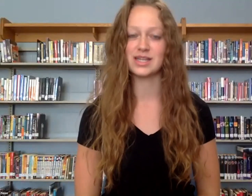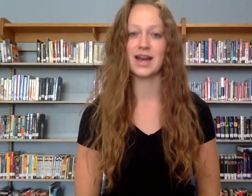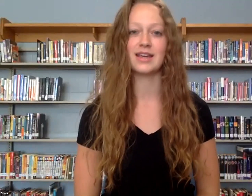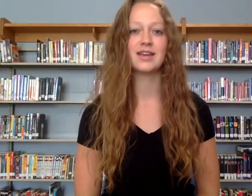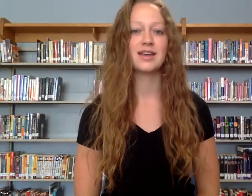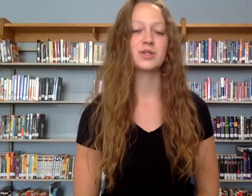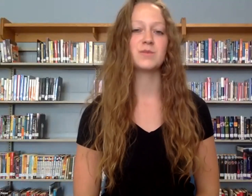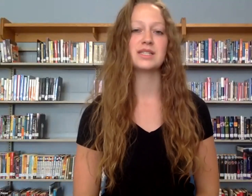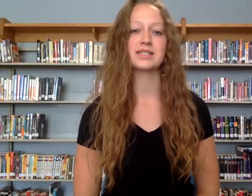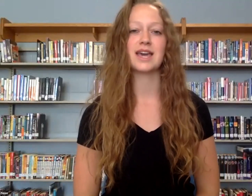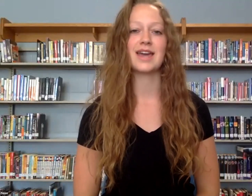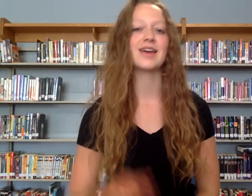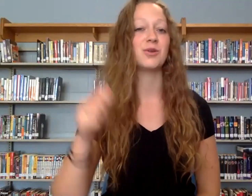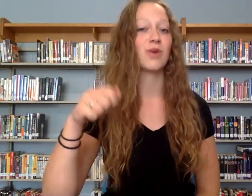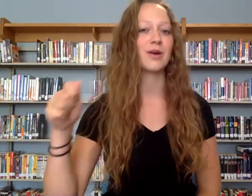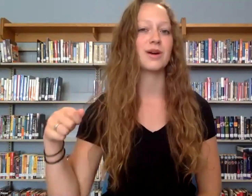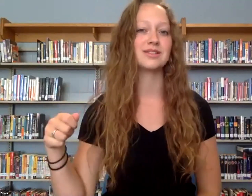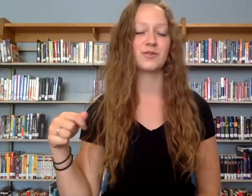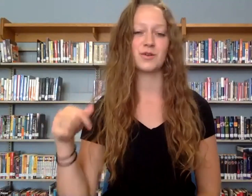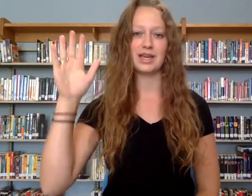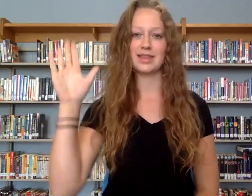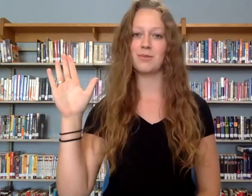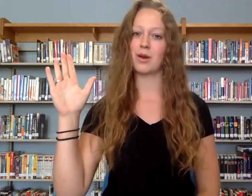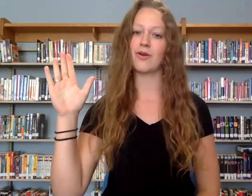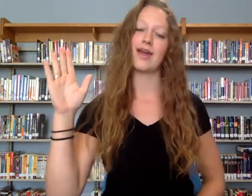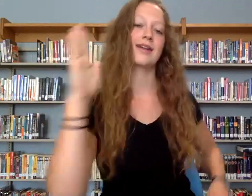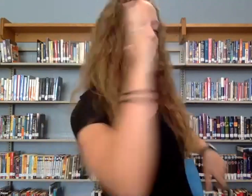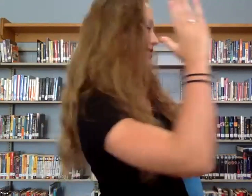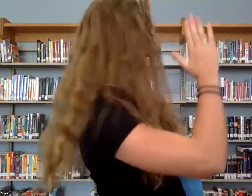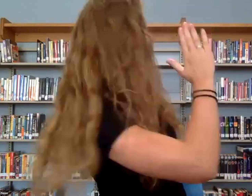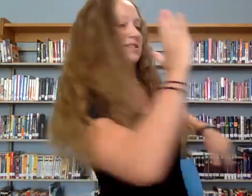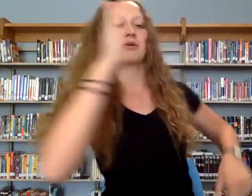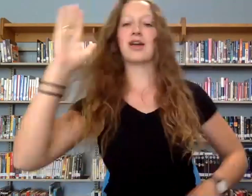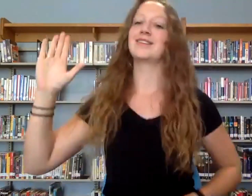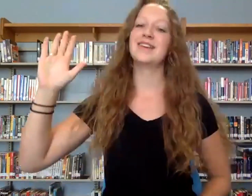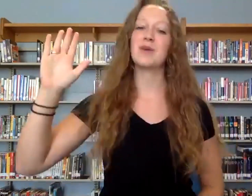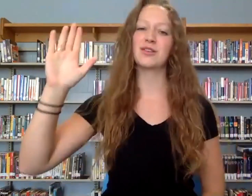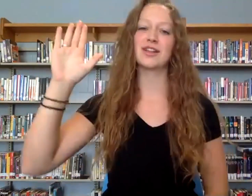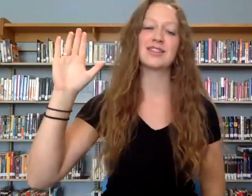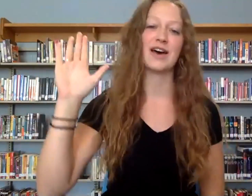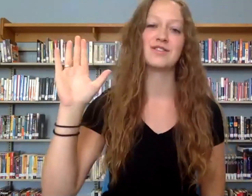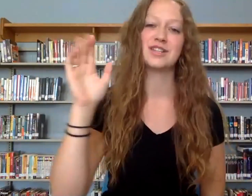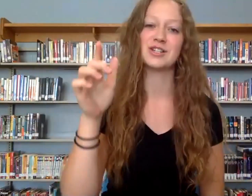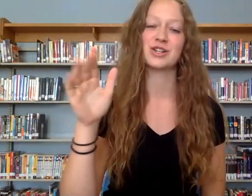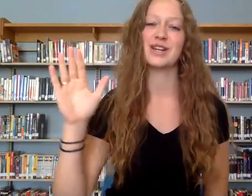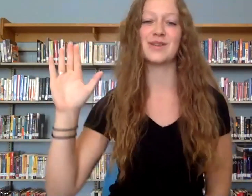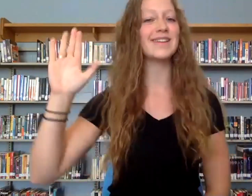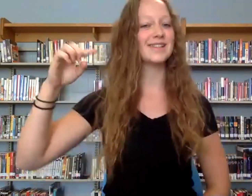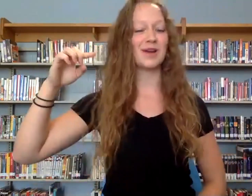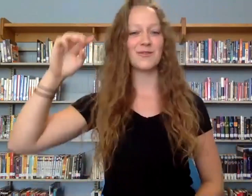signing, which means it's the hand that you write with. So for me, that'd be my right hand. This is my right. It might look like left to your screen, but it's right for